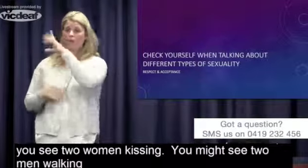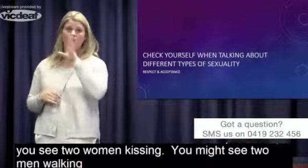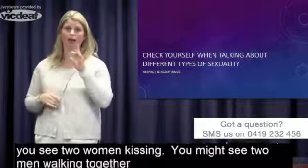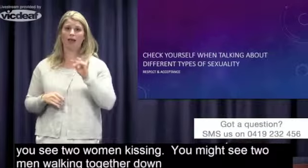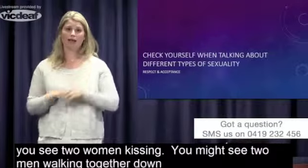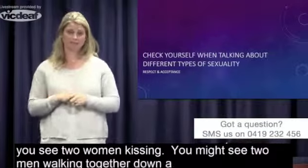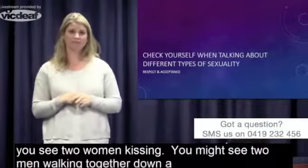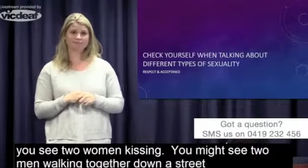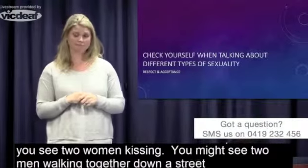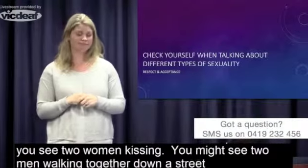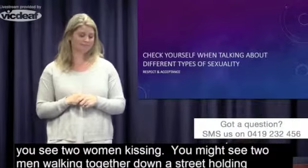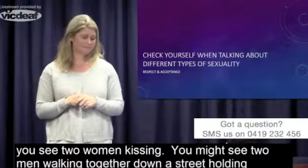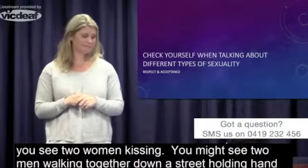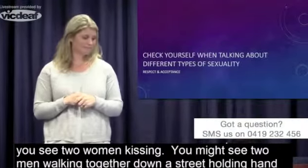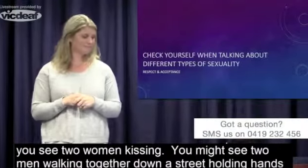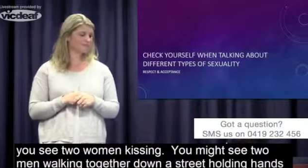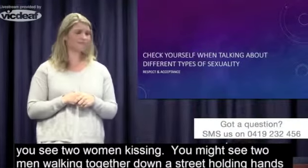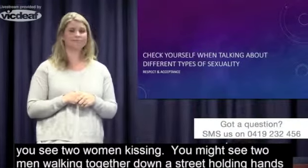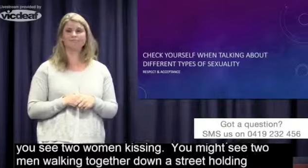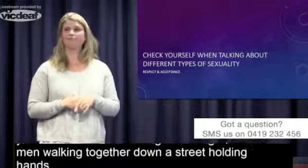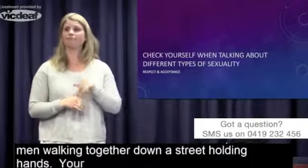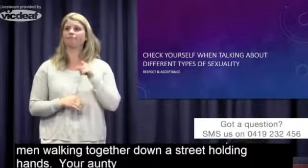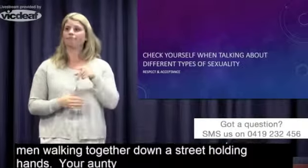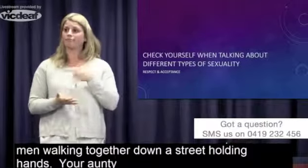Your auntie might be gay, or your uncle might be gay.